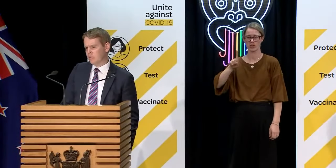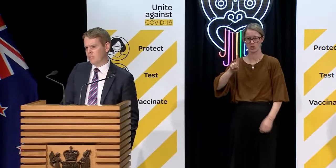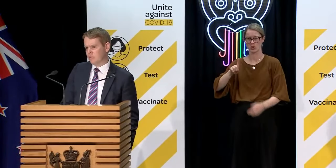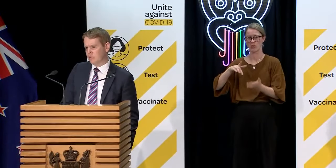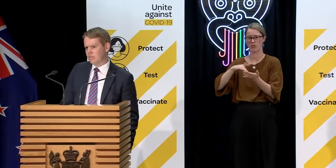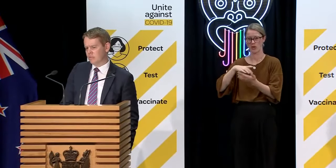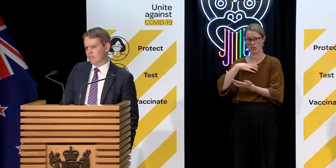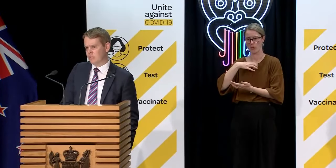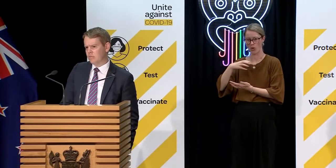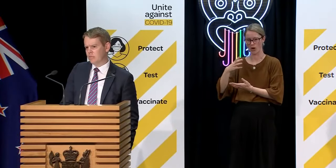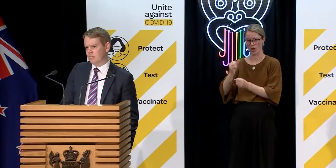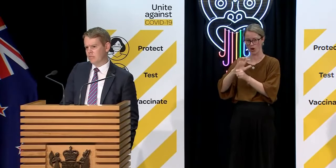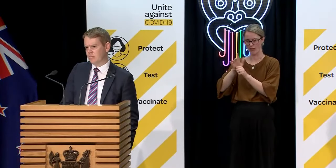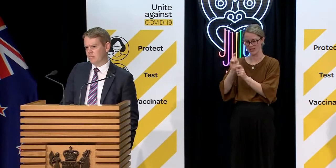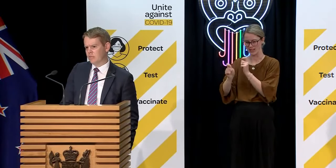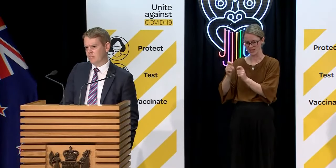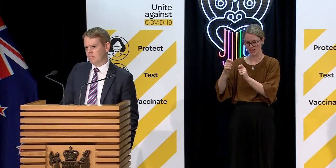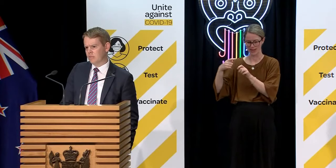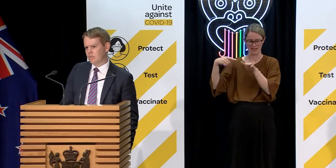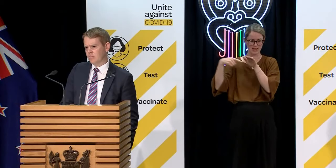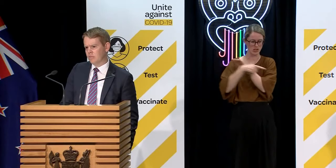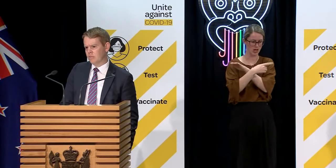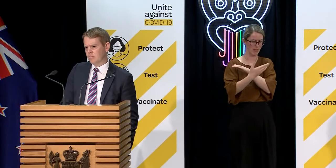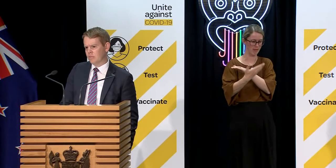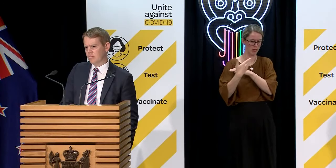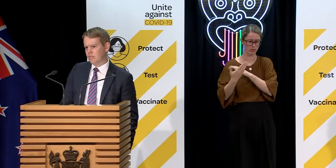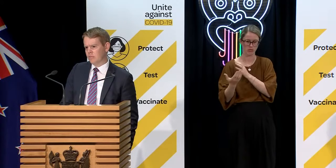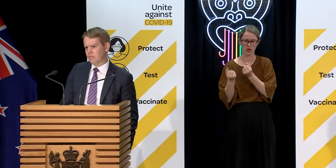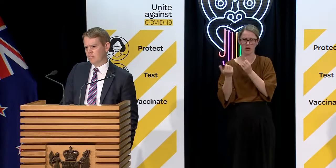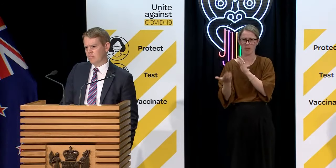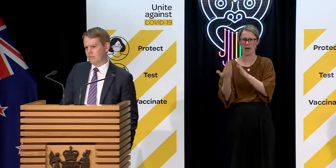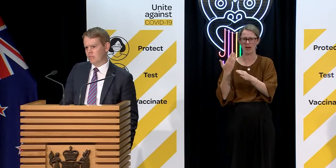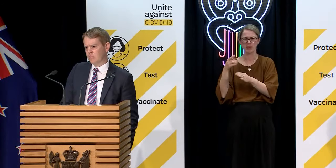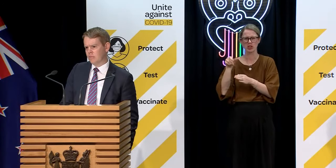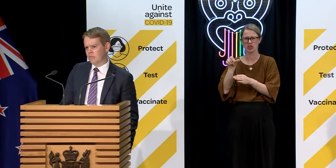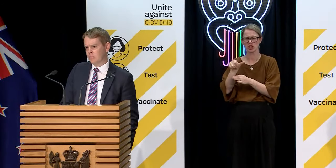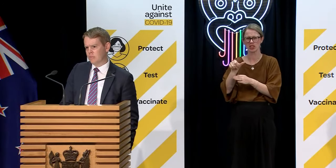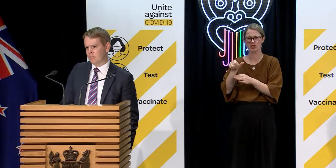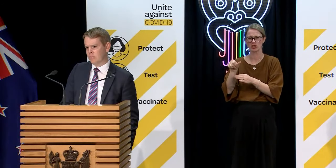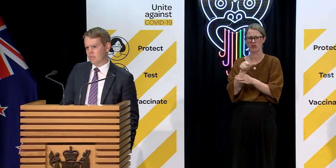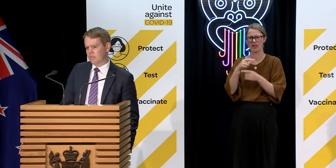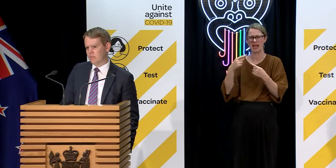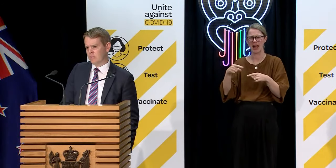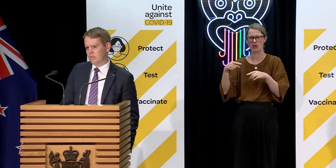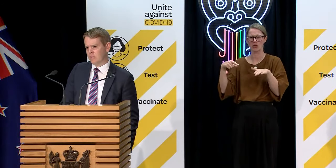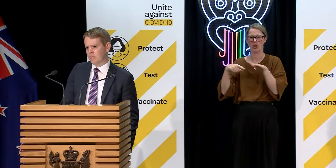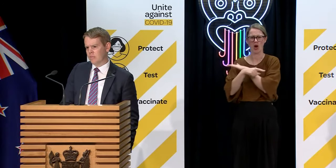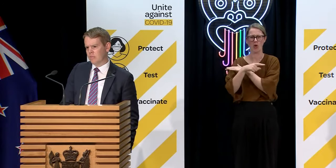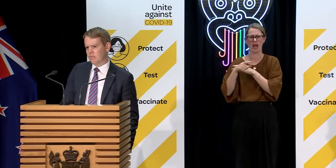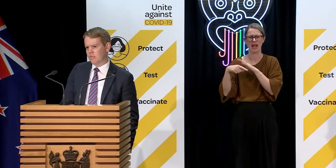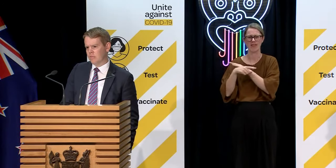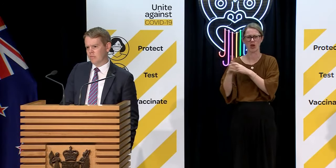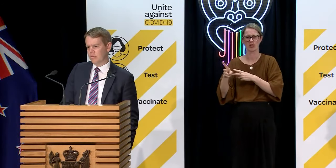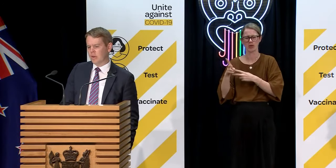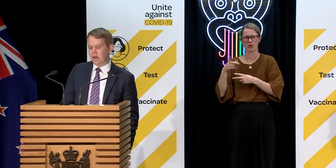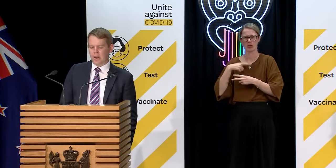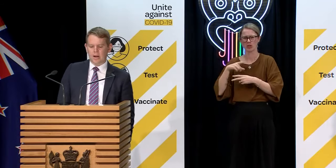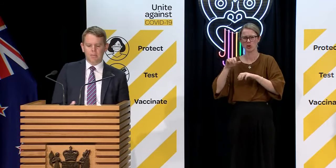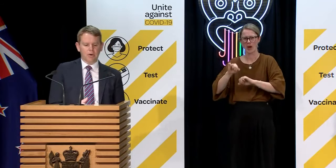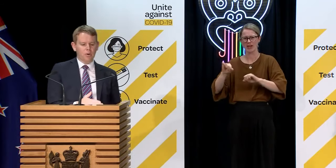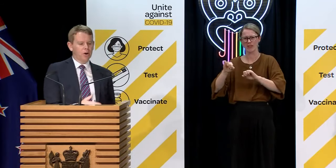discharged herself before the result, should she have been able to go while there was a COVID test pending, considering Auckland is in lockdown at the